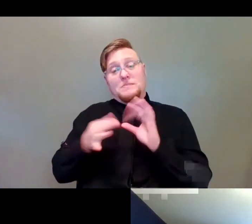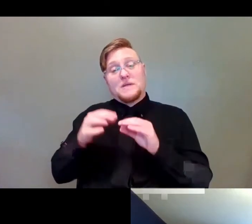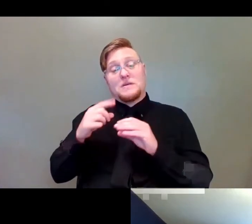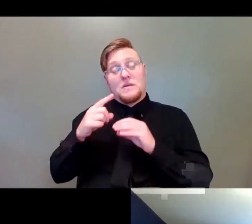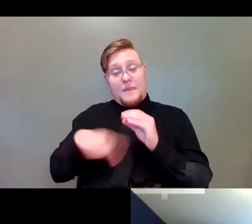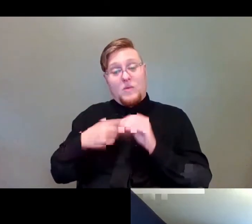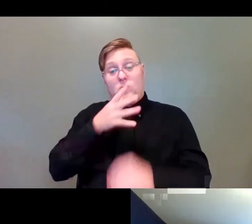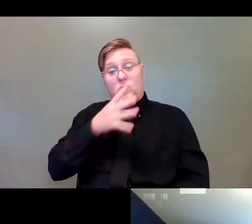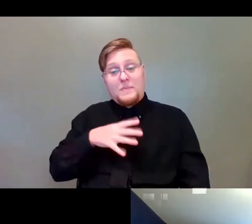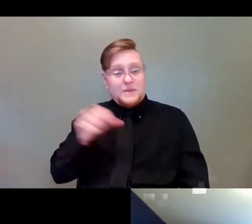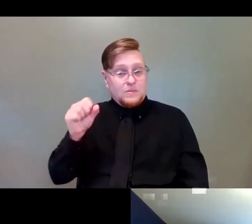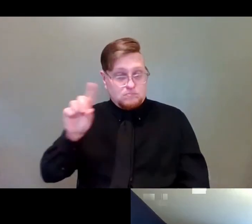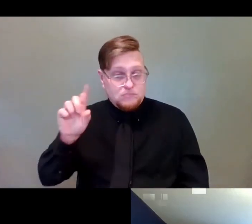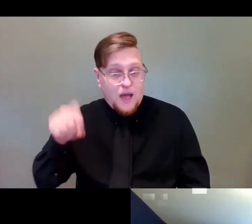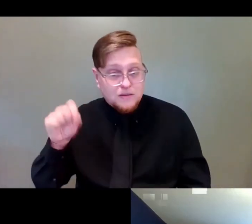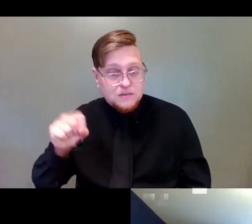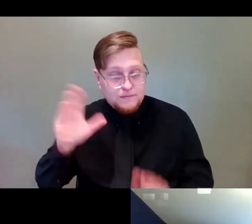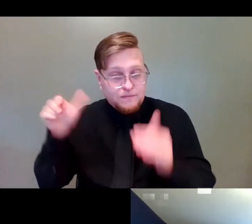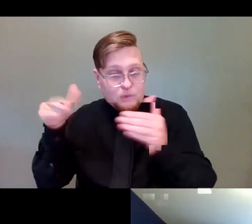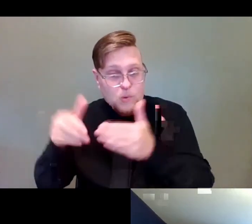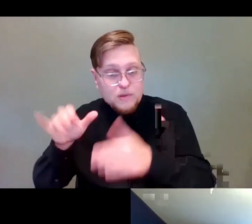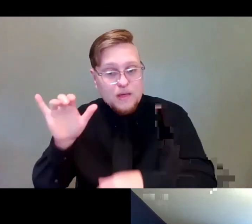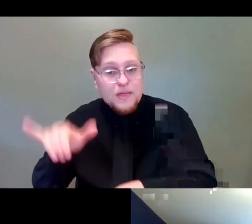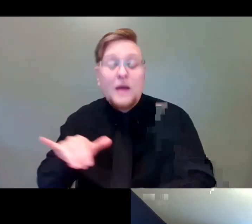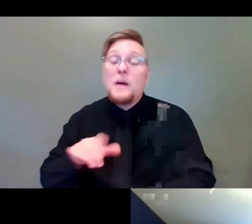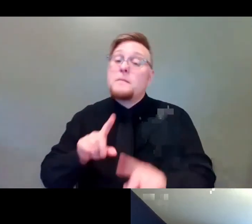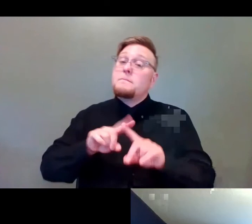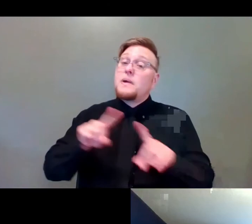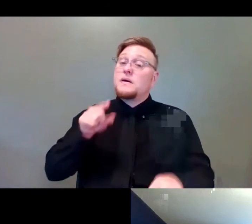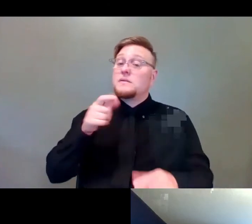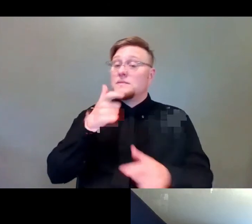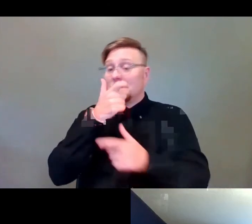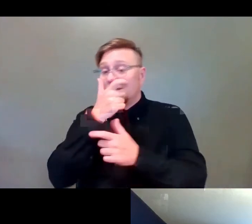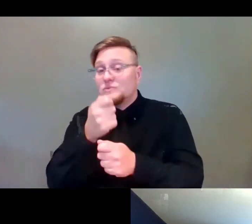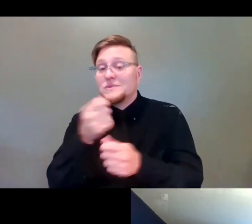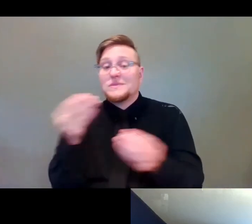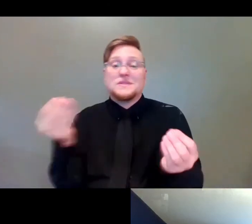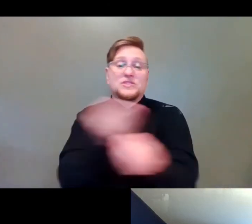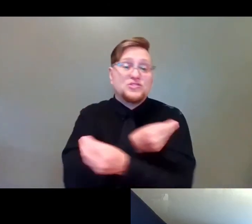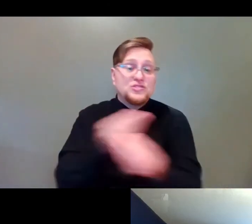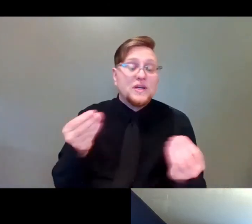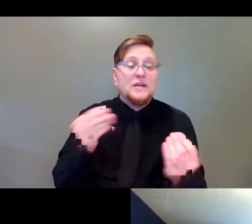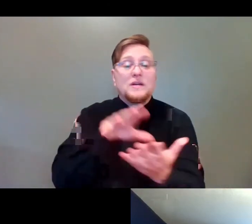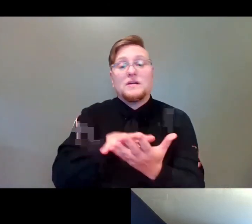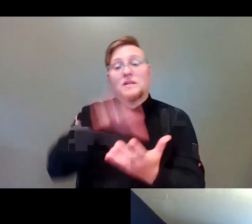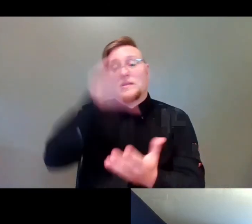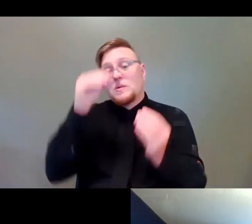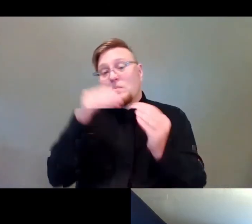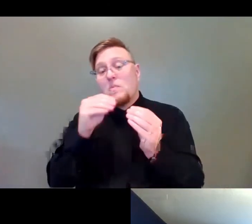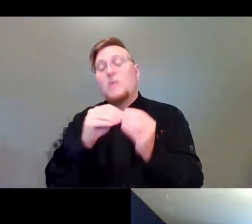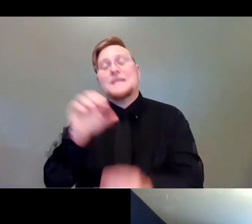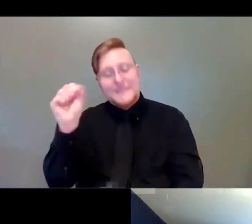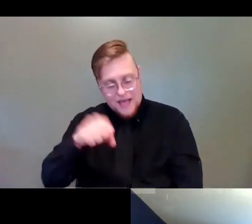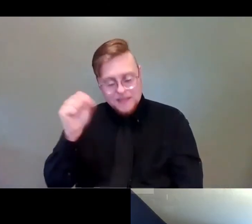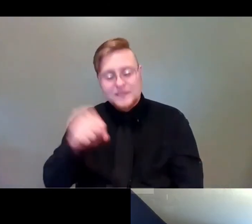disabilities. So again, if you're interested in going on exchange or learning more about what we do, MAIUSA is an organization that